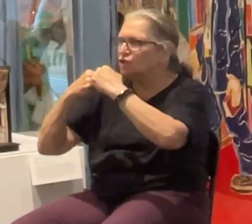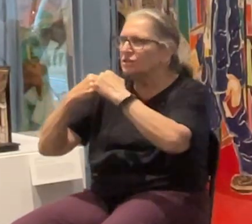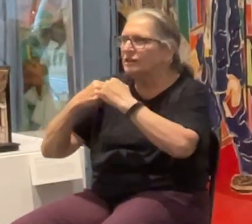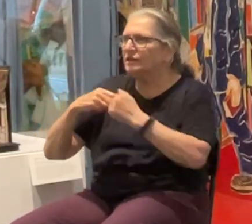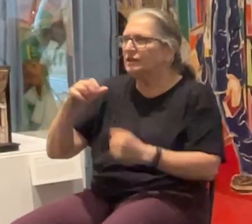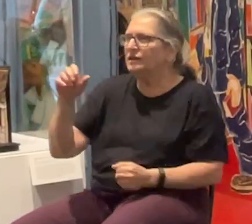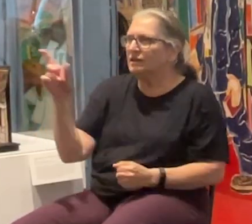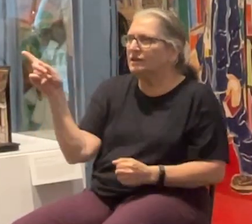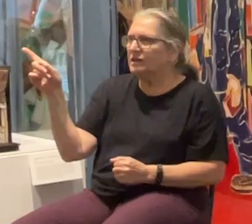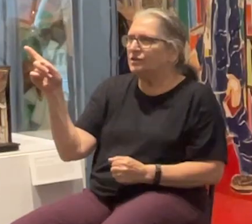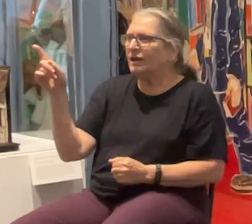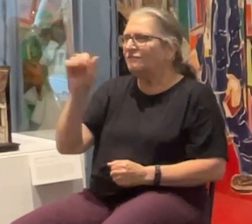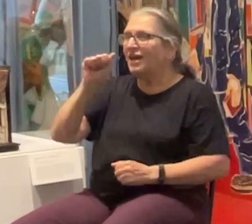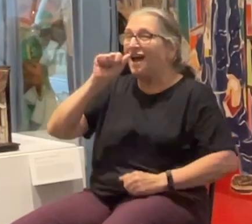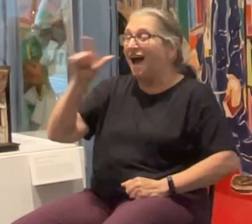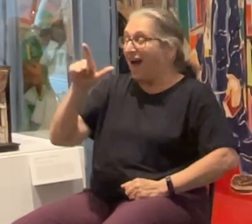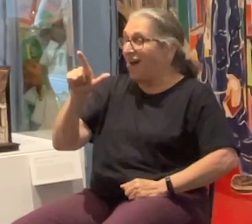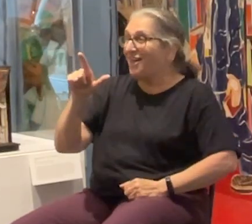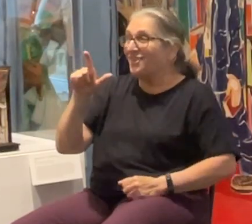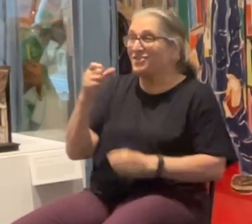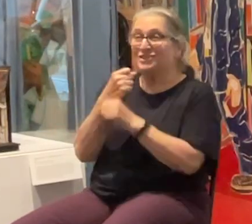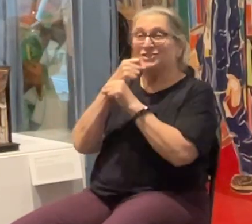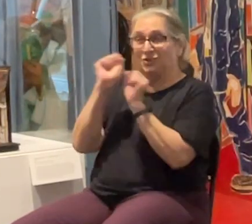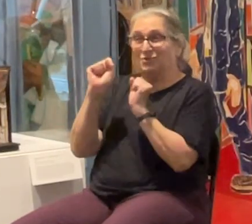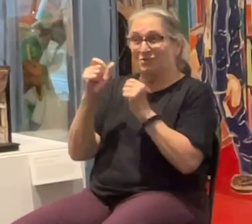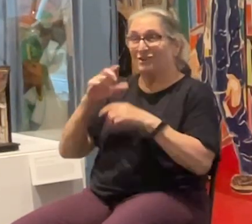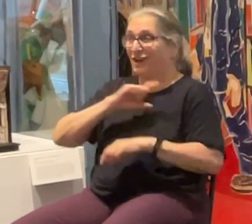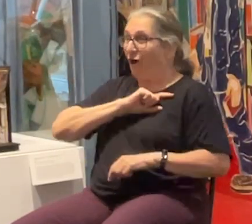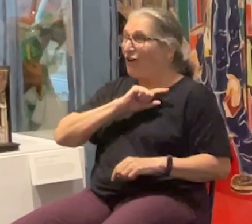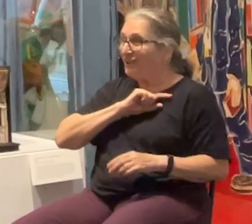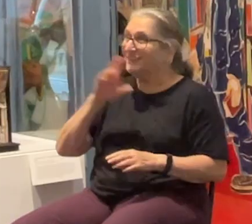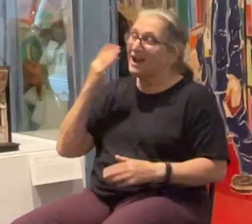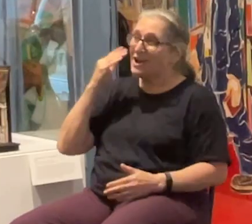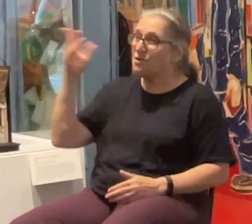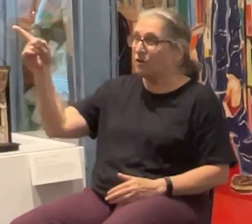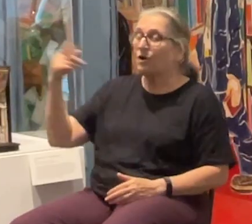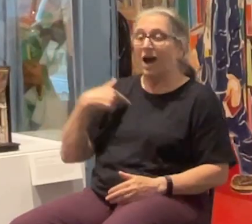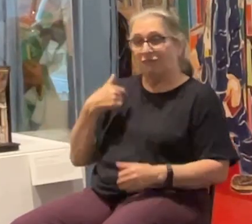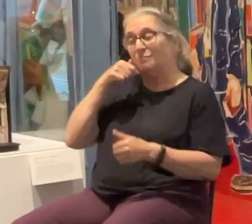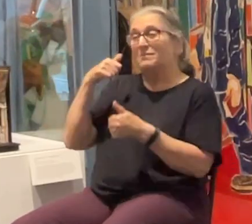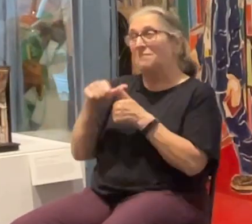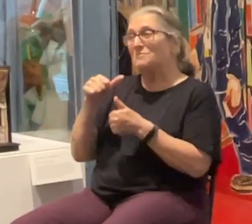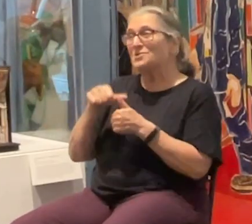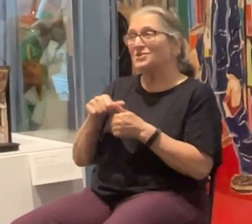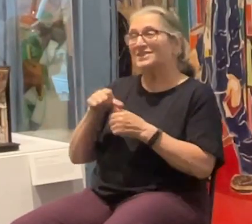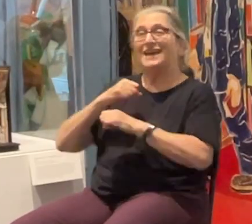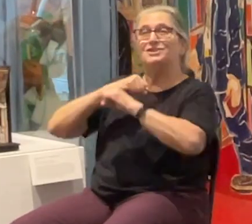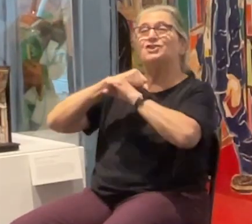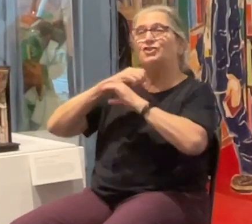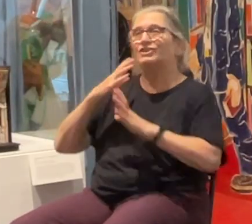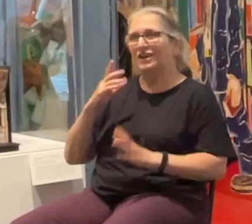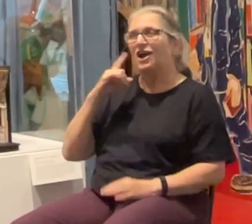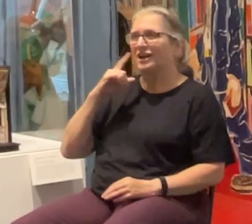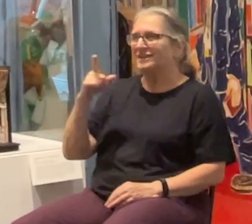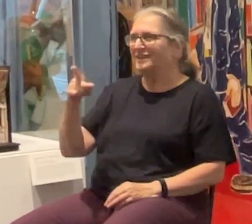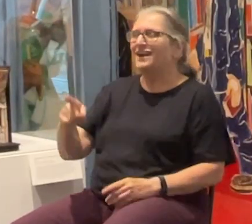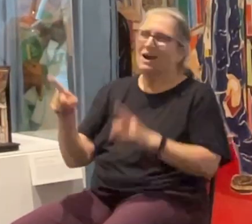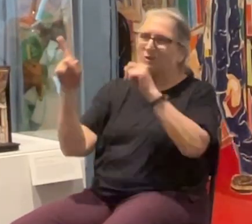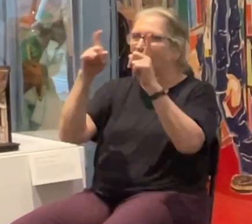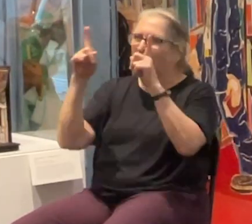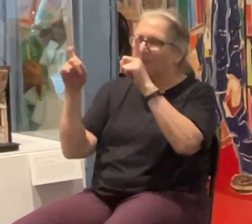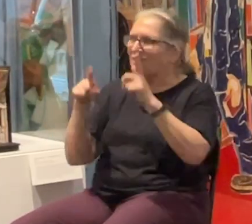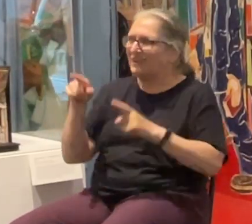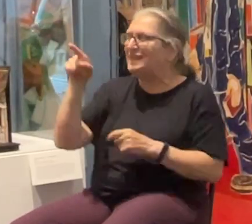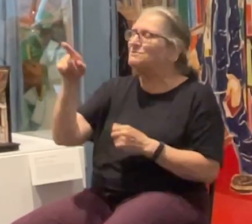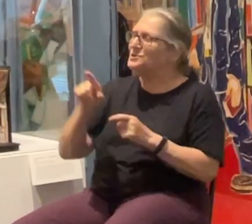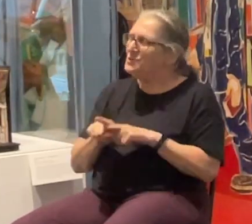Al, the security guard. Yeah. Mm-hmm. And I remember Al being the security guard when I worked at the bookstore, and I was also photographing